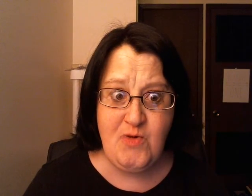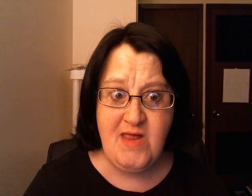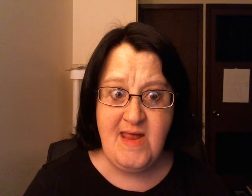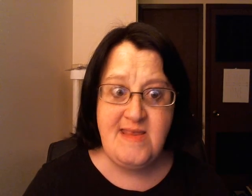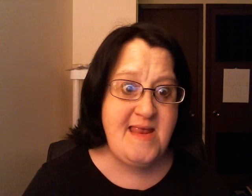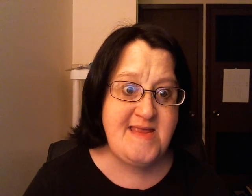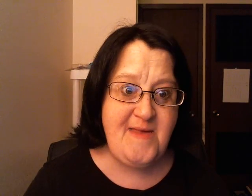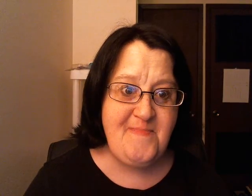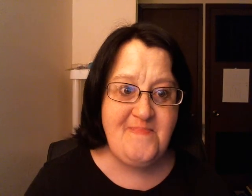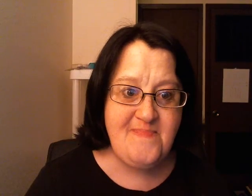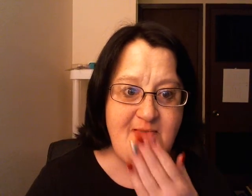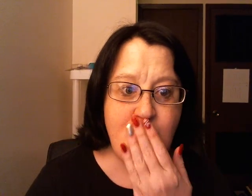next time.